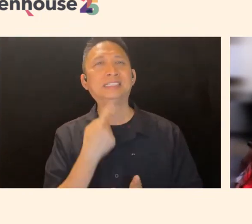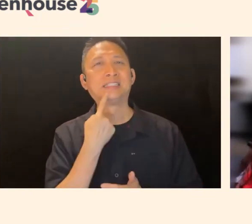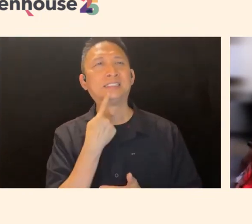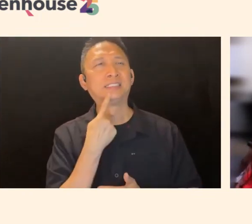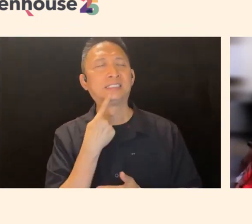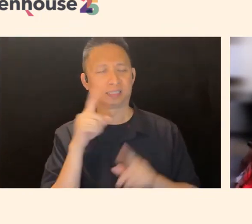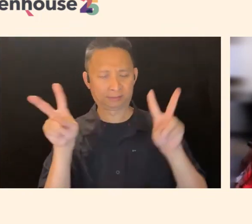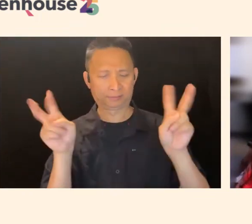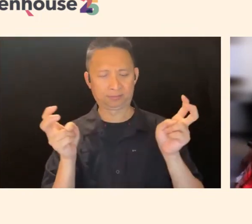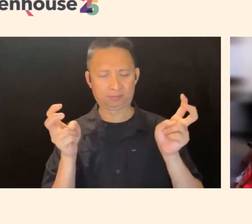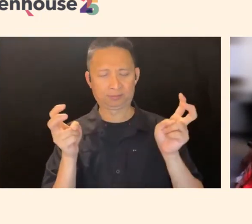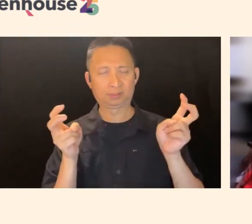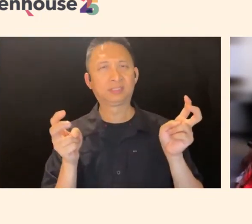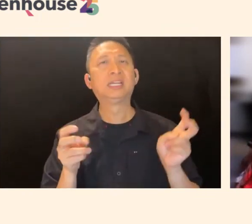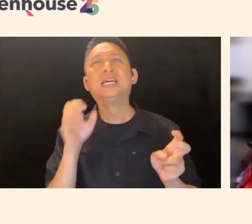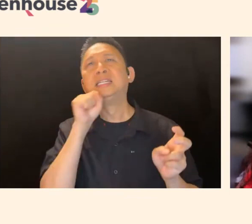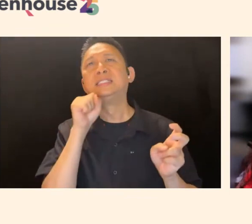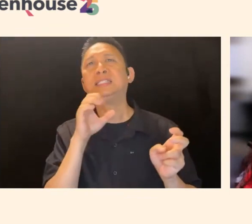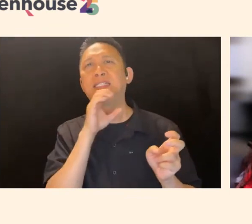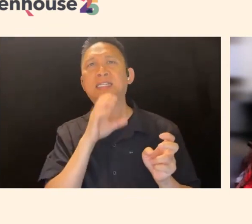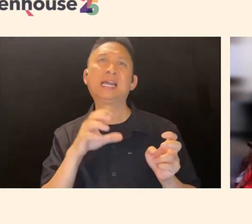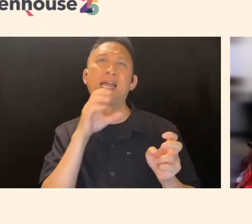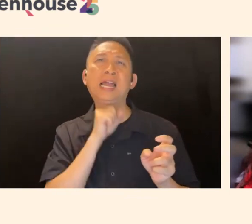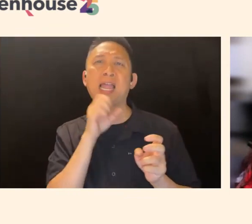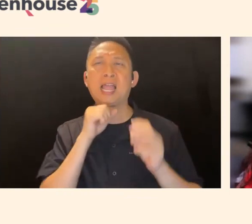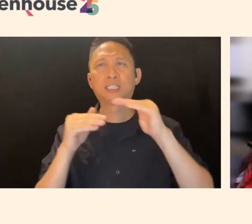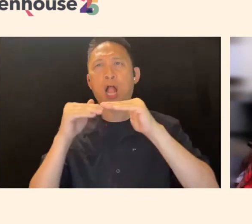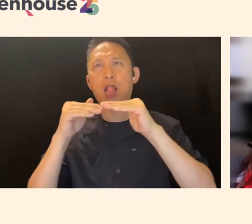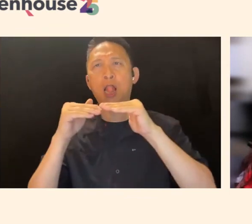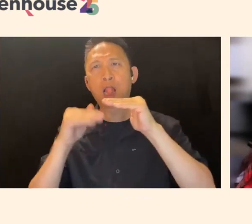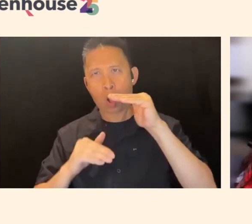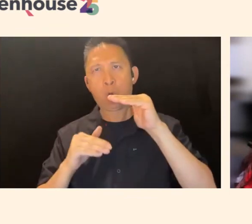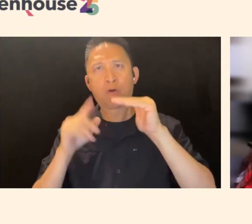for seniors so much lower for your community?